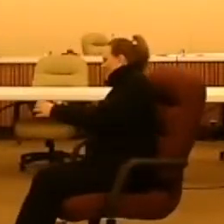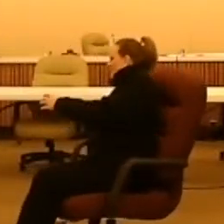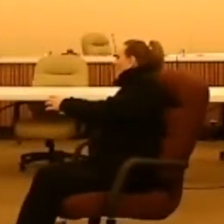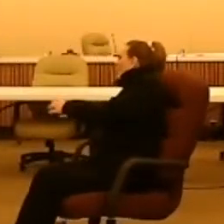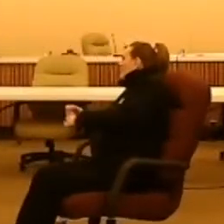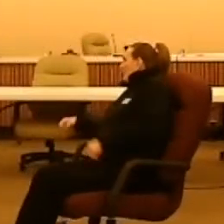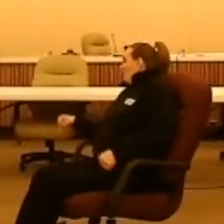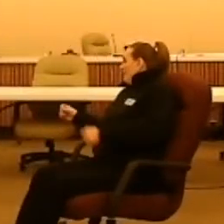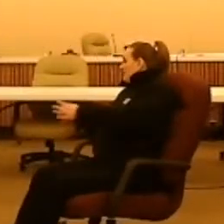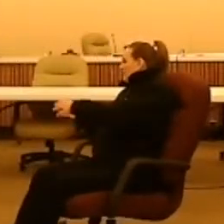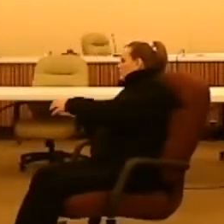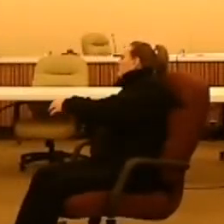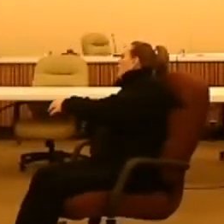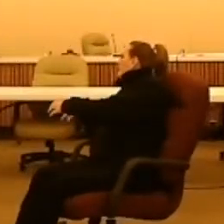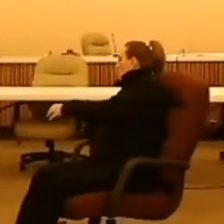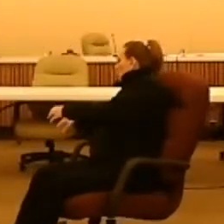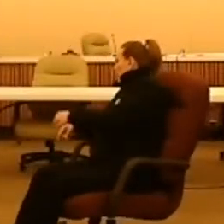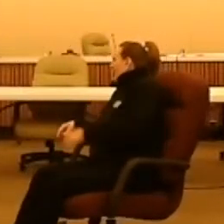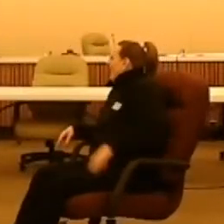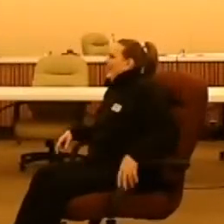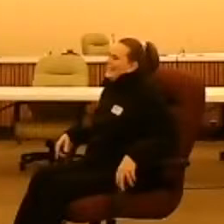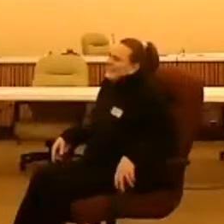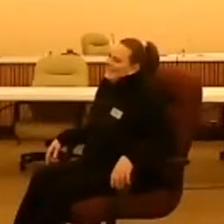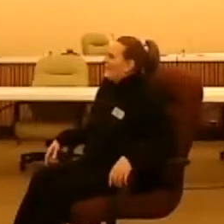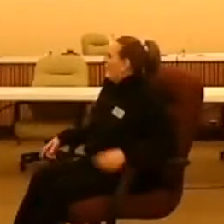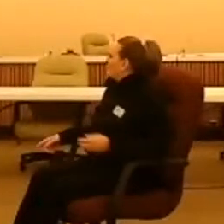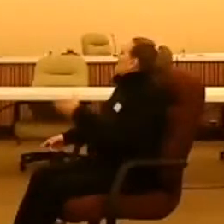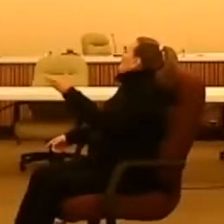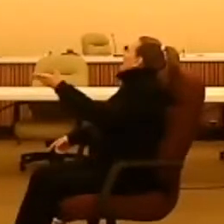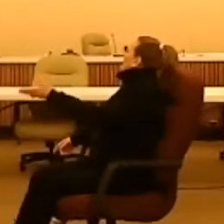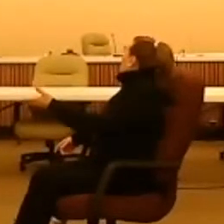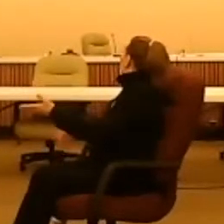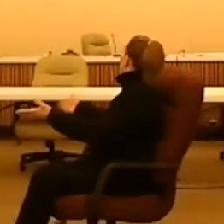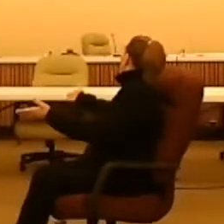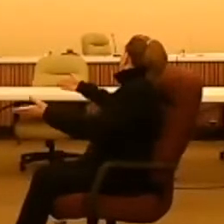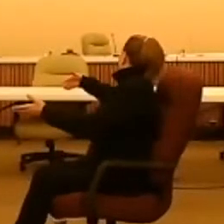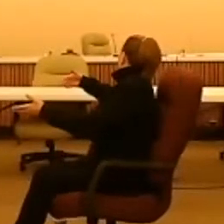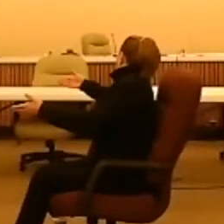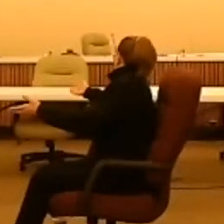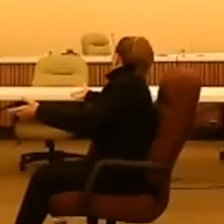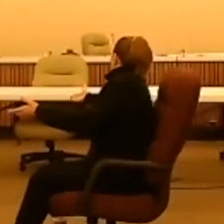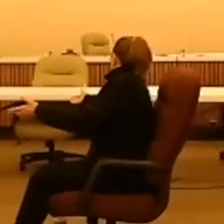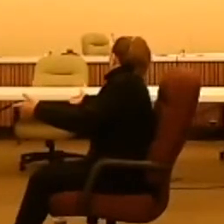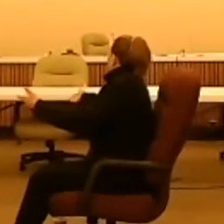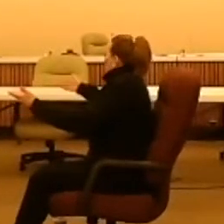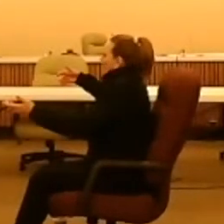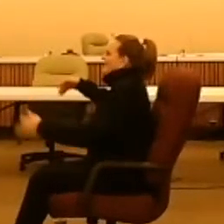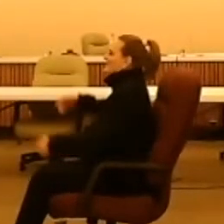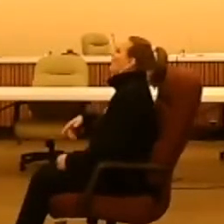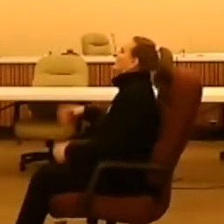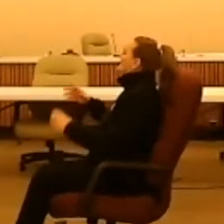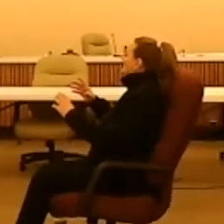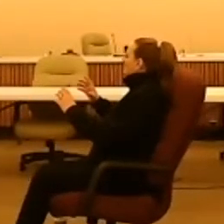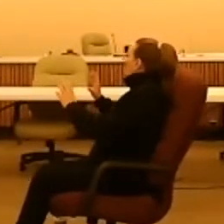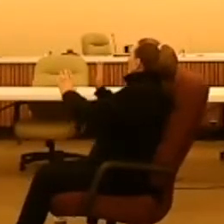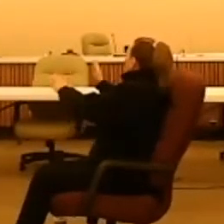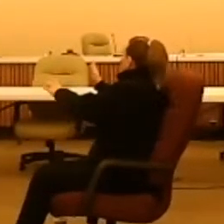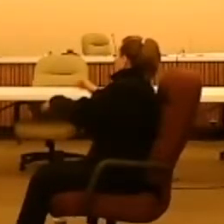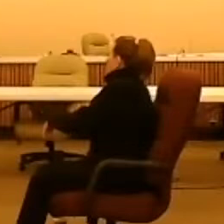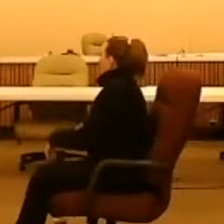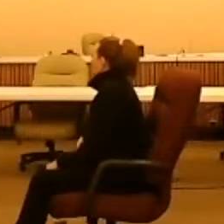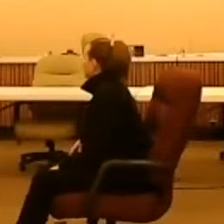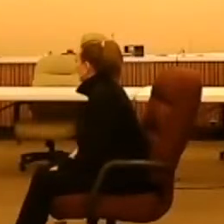I was telling Don. Oh, there you go. Yeah, you gotta, then you don't feel so bad,